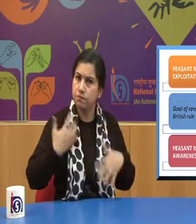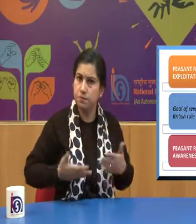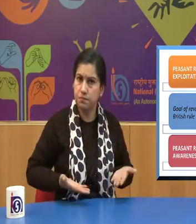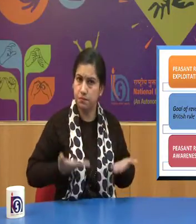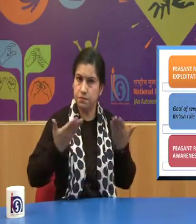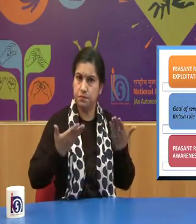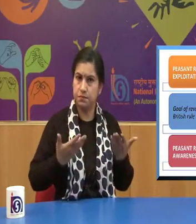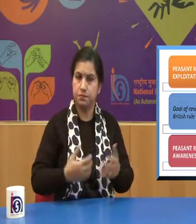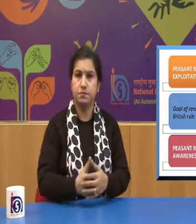farmers.